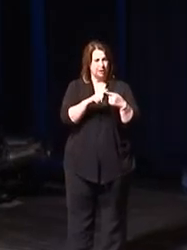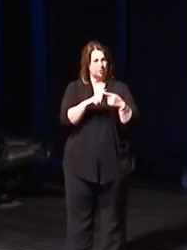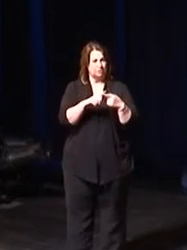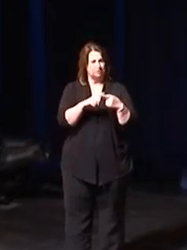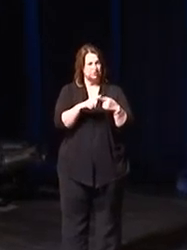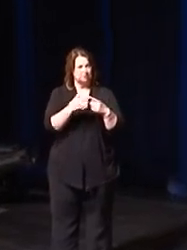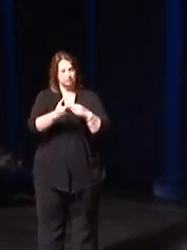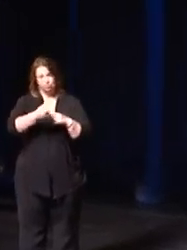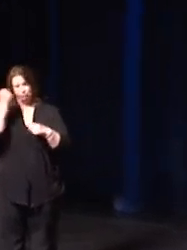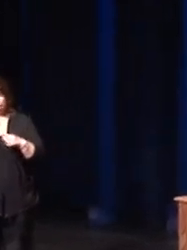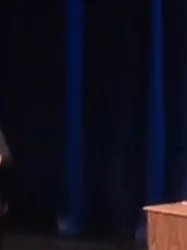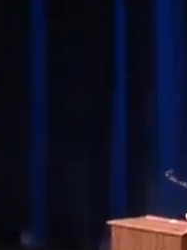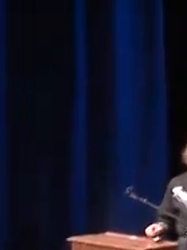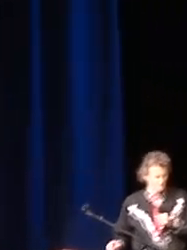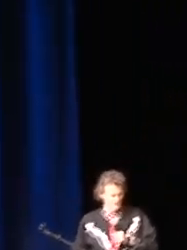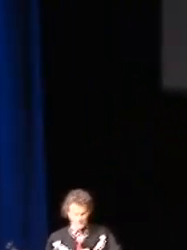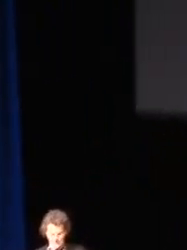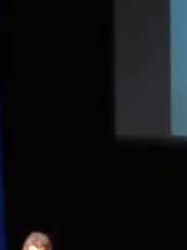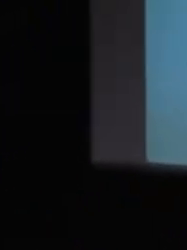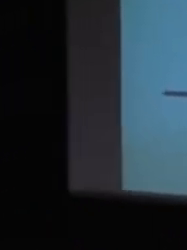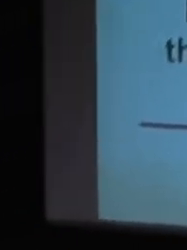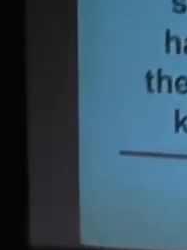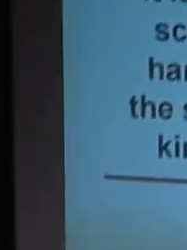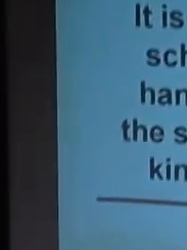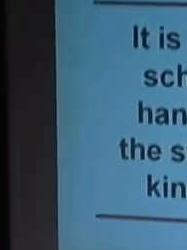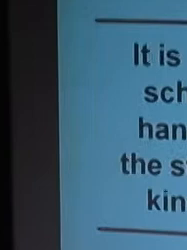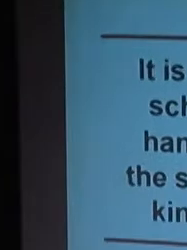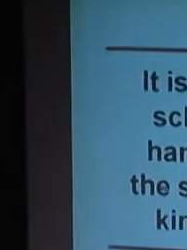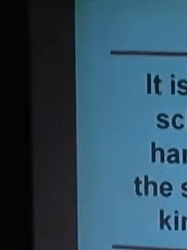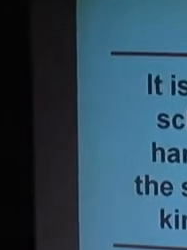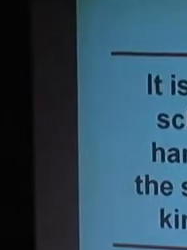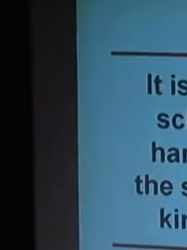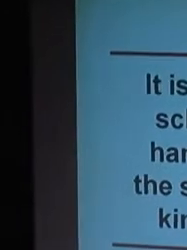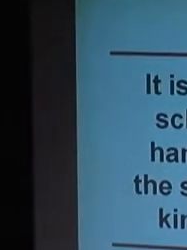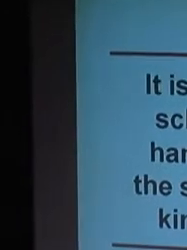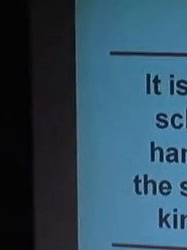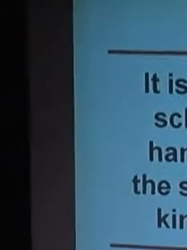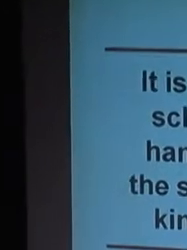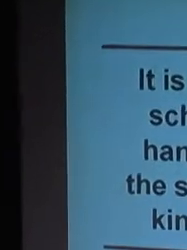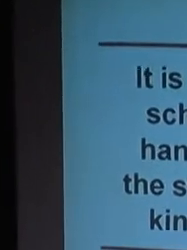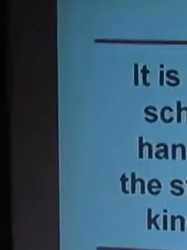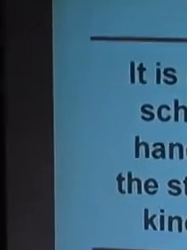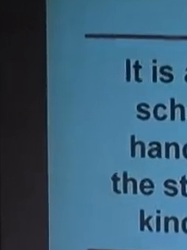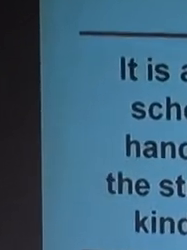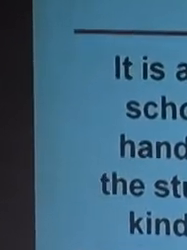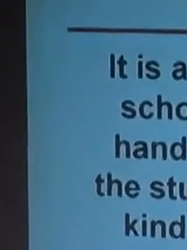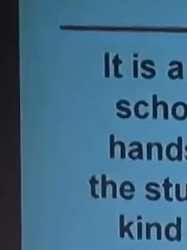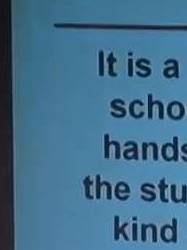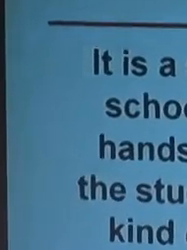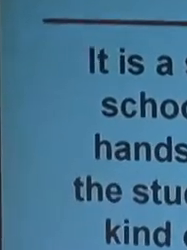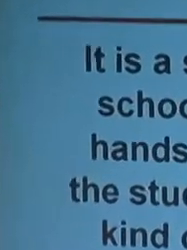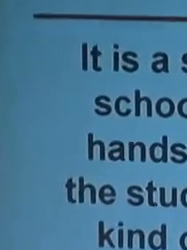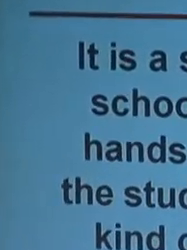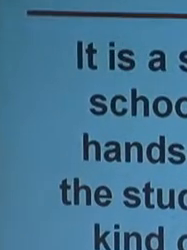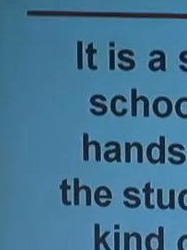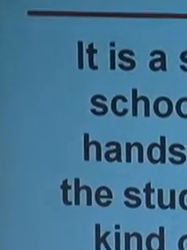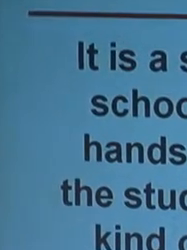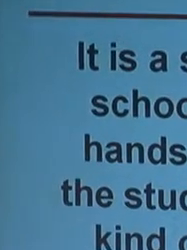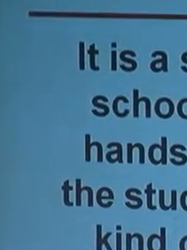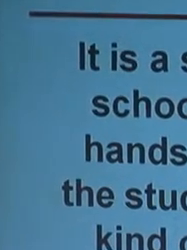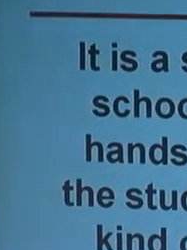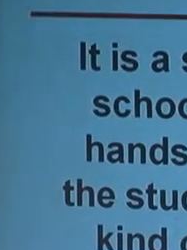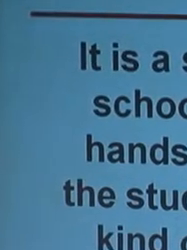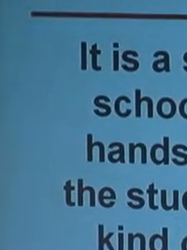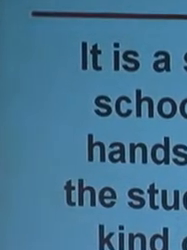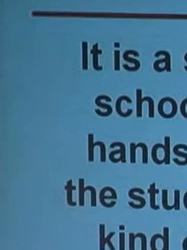classes. I was just up at this Minnesota Science Fair, and a lot of the projects up there were not expensive. In fact, we were just